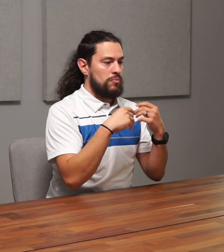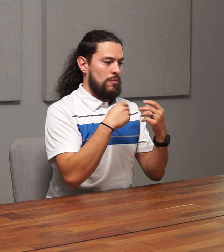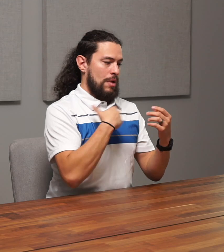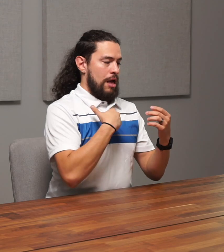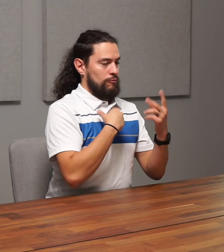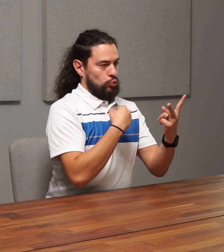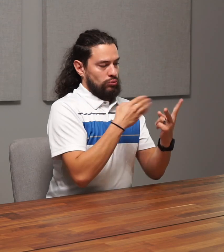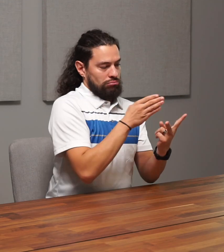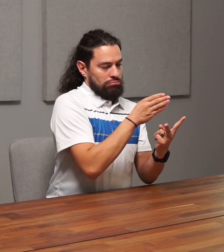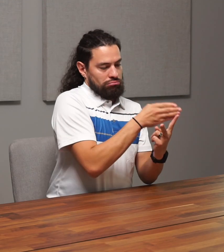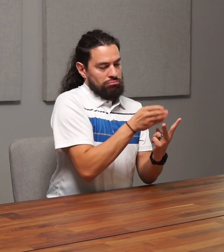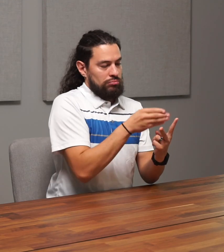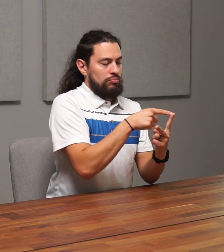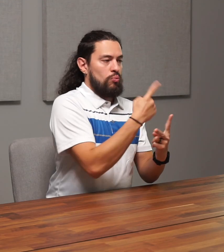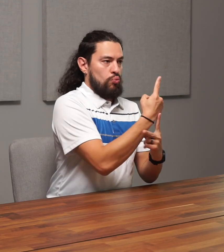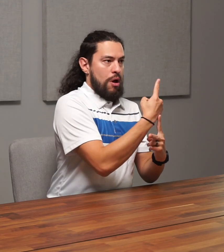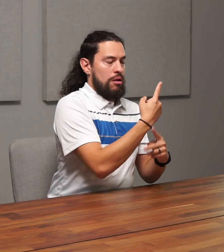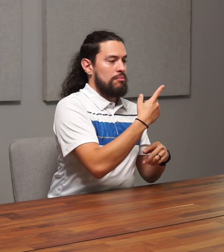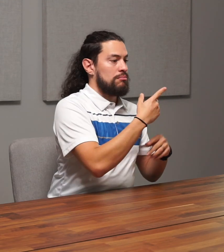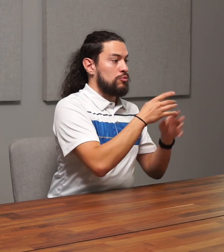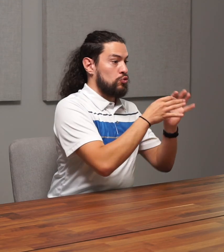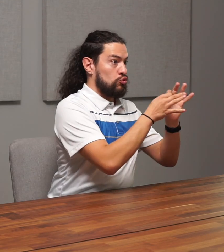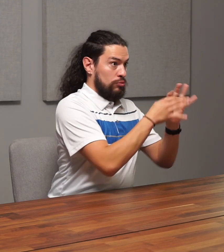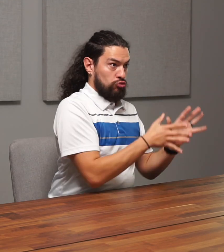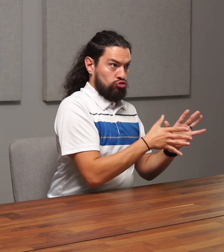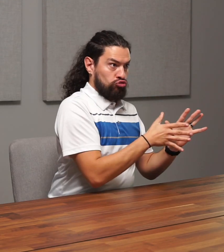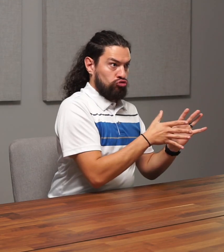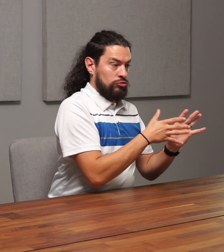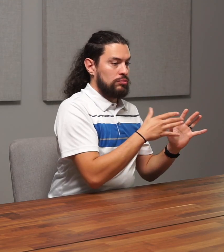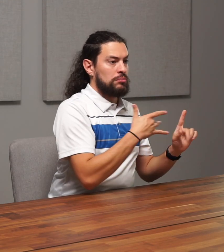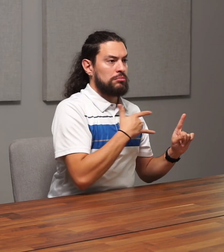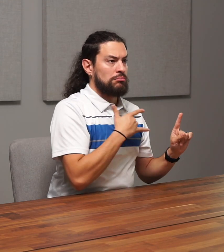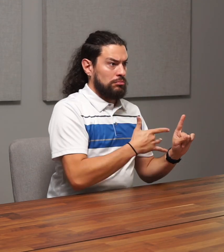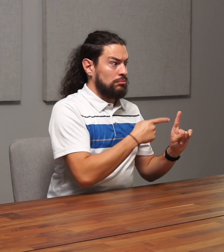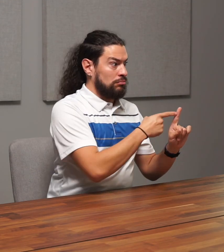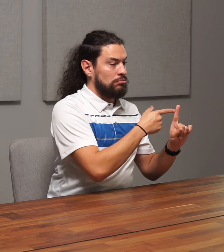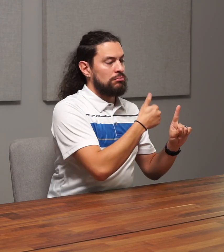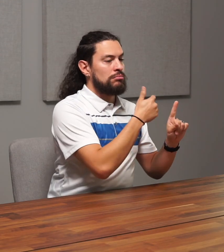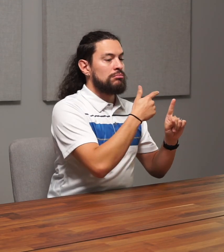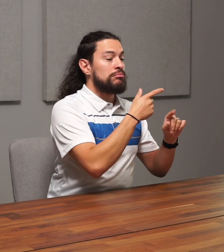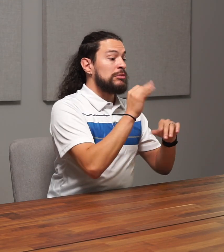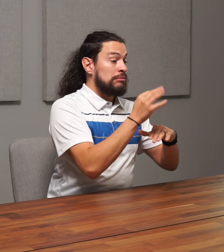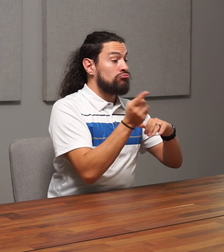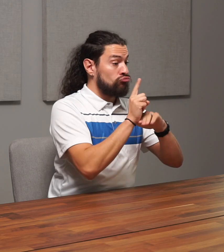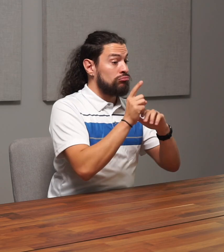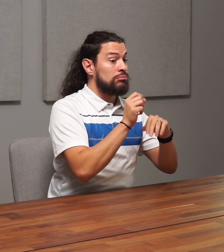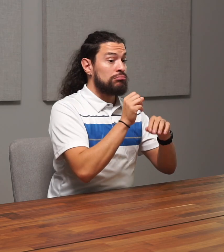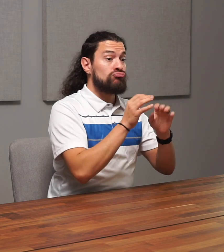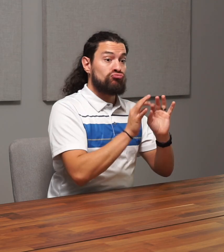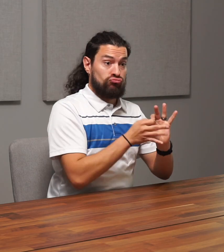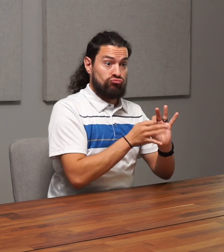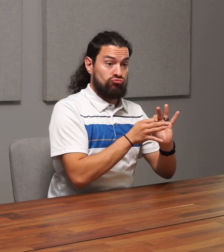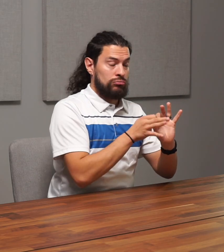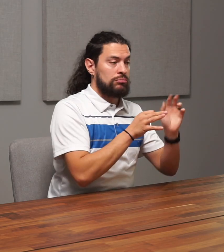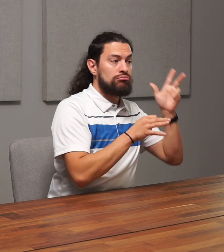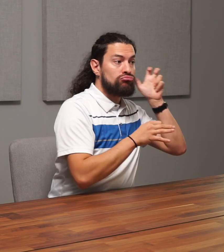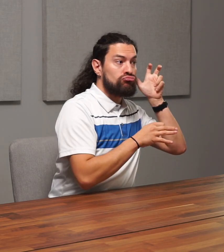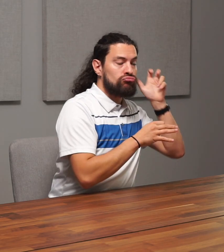yes so let me see there's two things I want to tell you so there are interpreters and there might be an interpreter